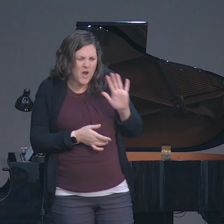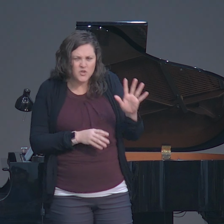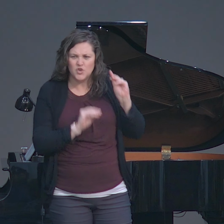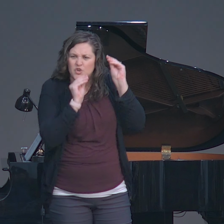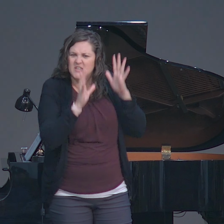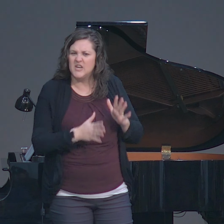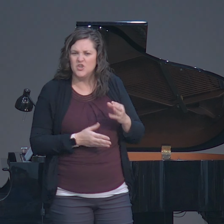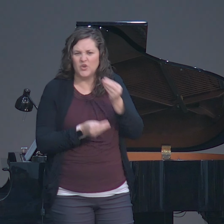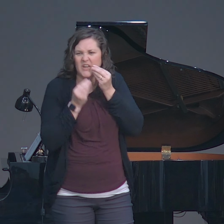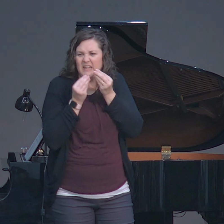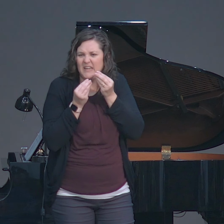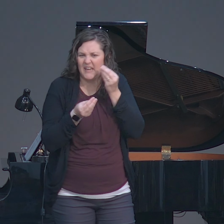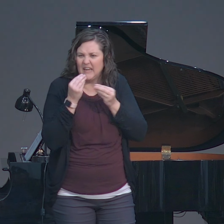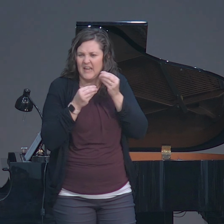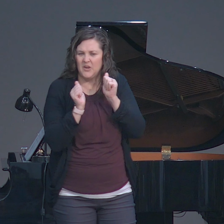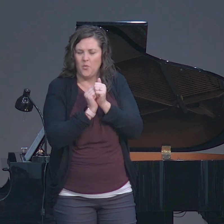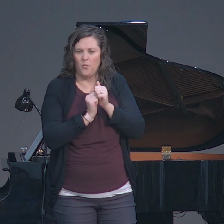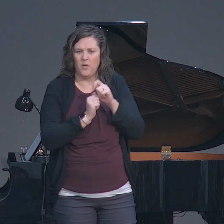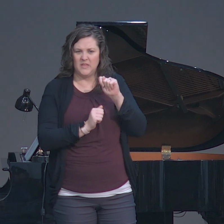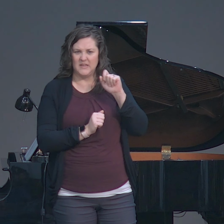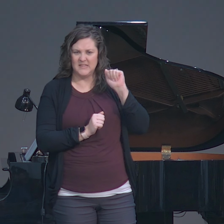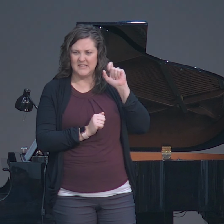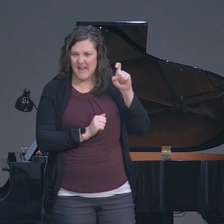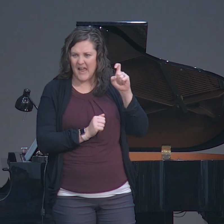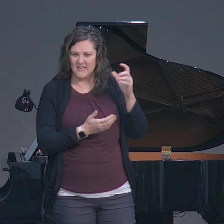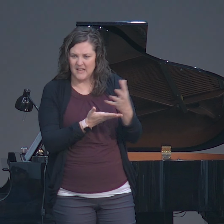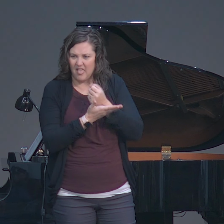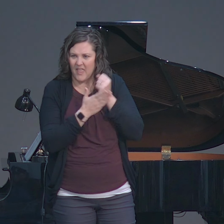with tax collectors and sinners?"